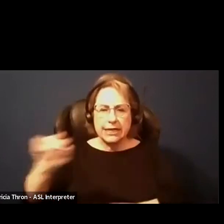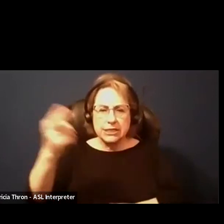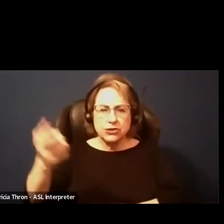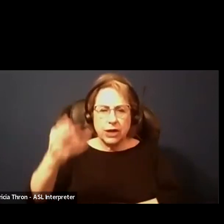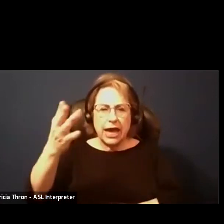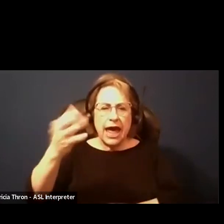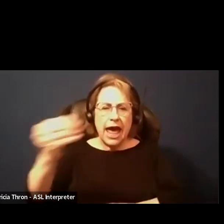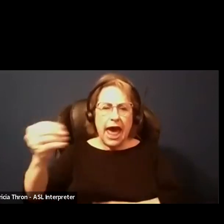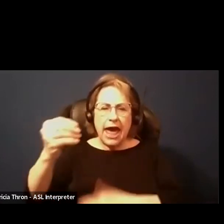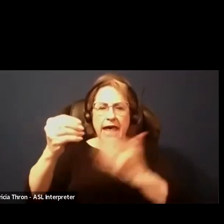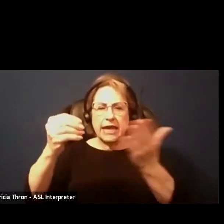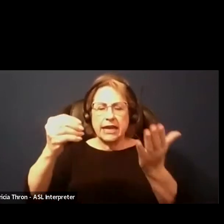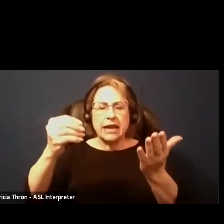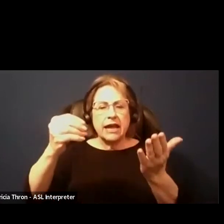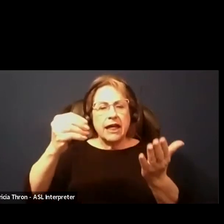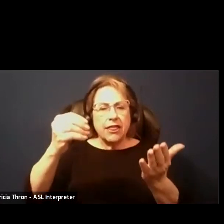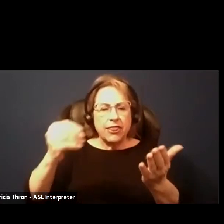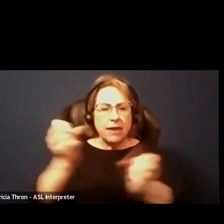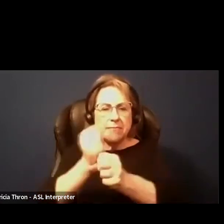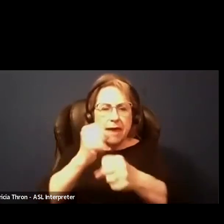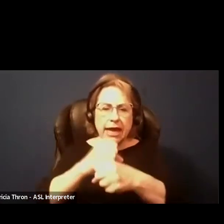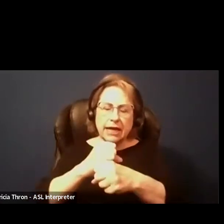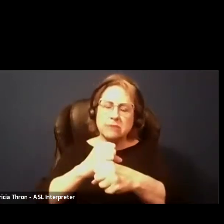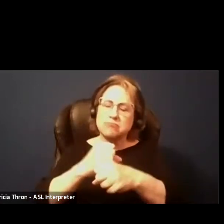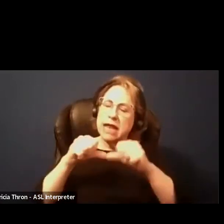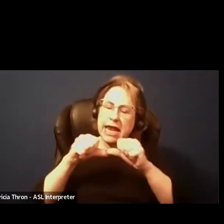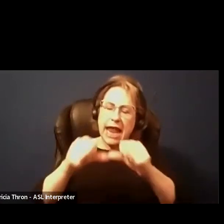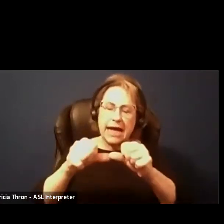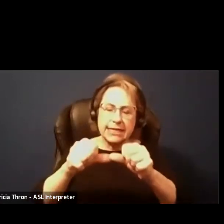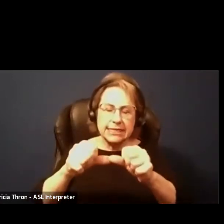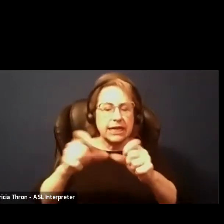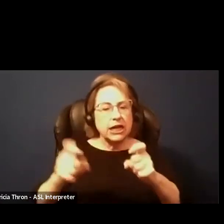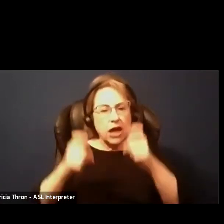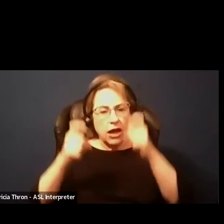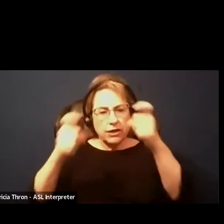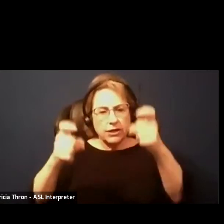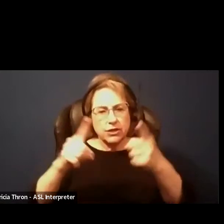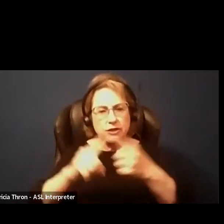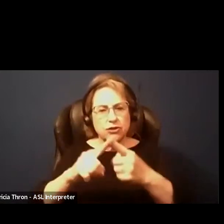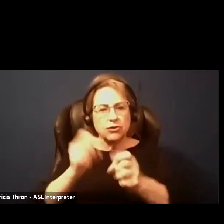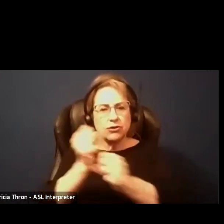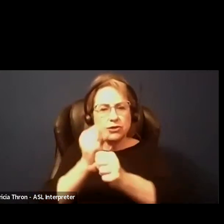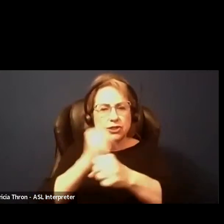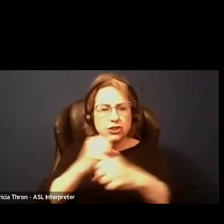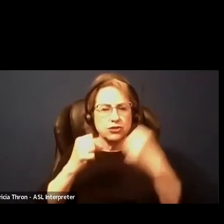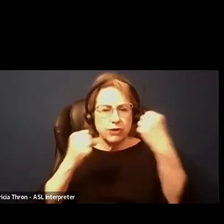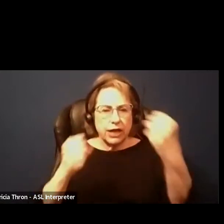have made and continue to make lasting contributions to strengthen the fabric of American society.